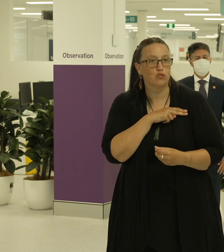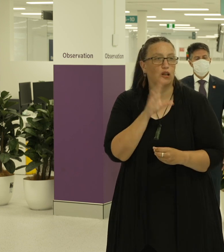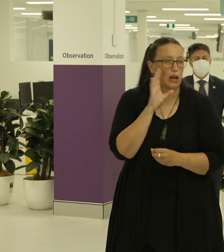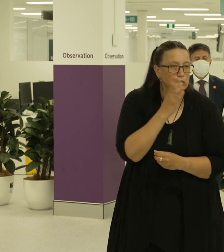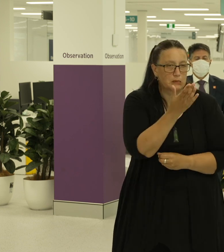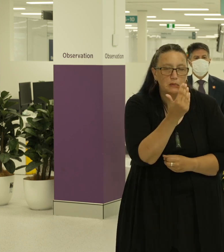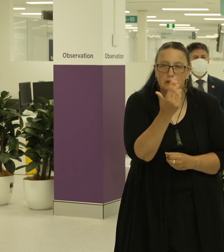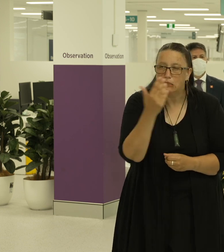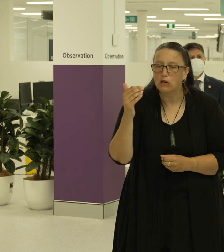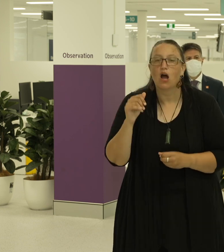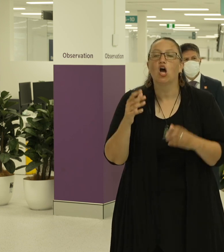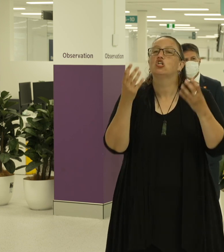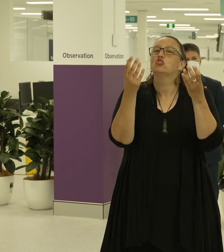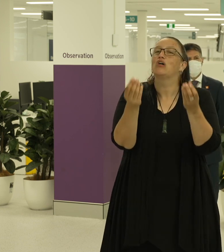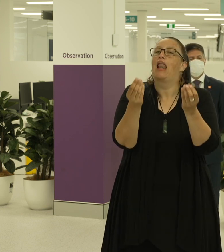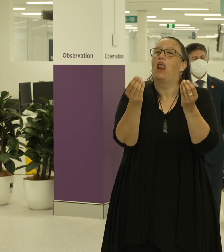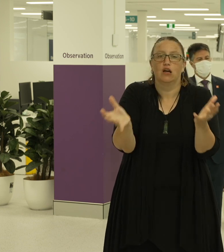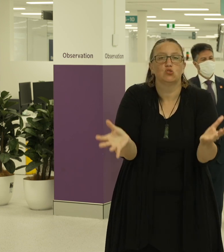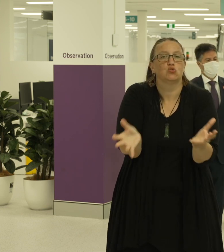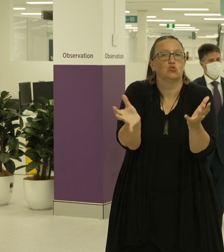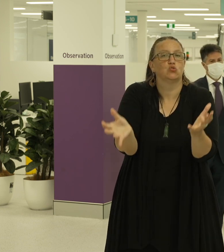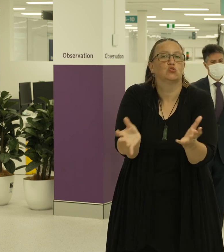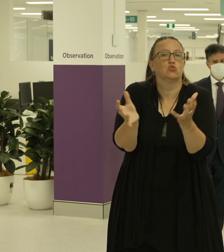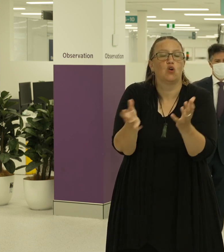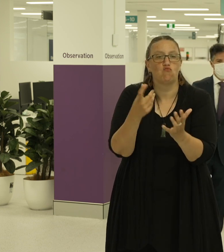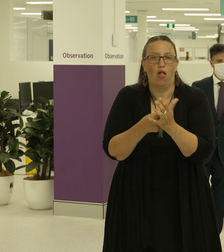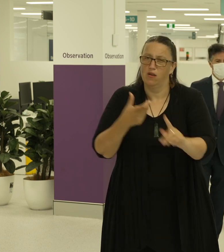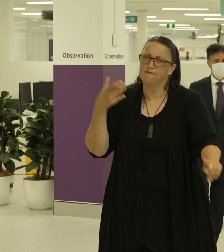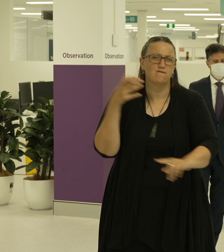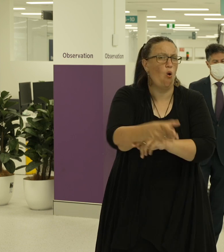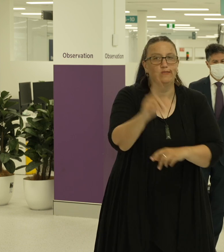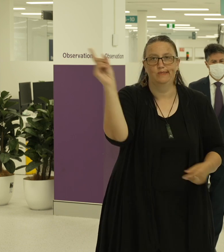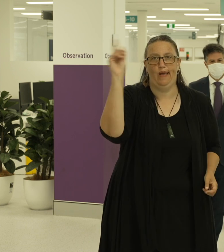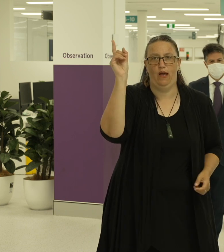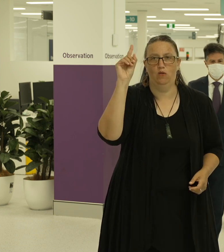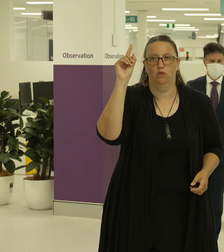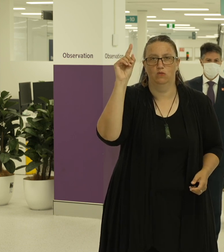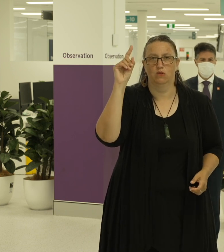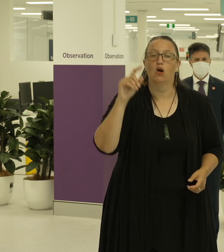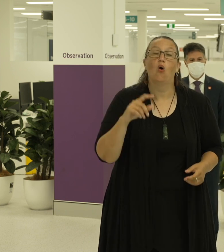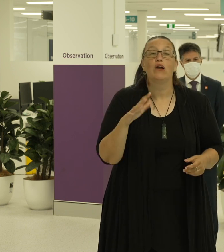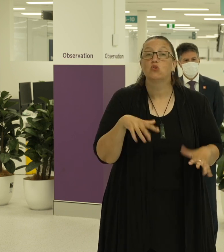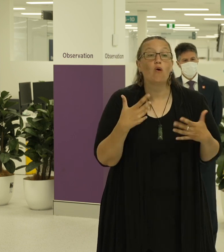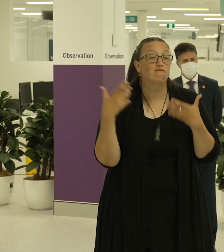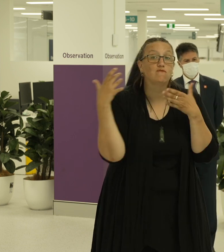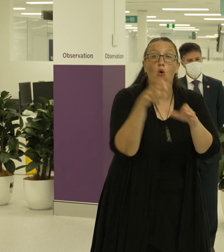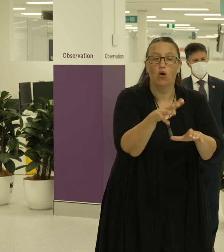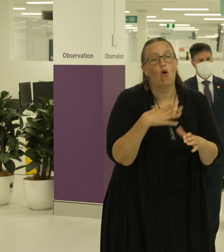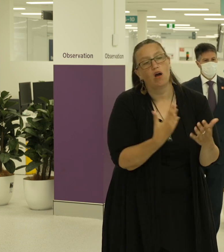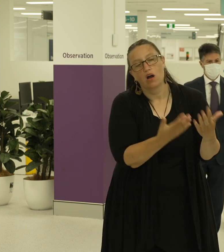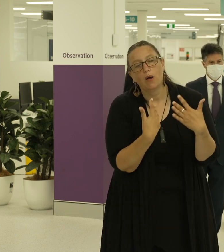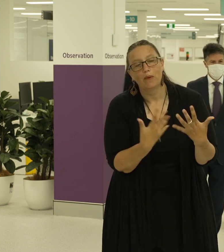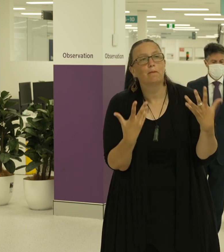we're trying to gentle and nuanced approach to make sure that we take people with us, which is largely what we're doing